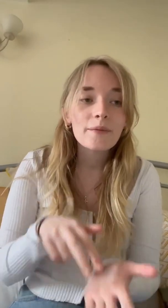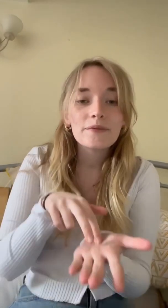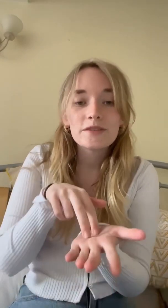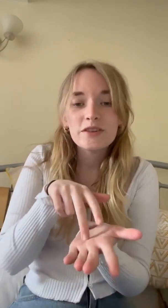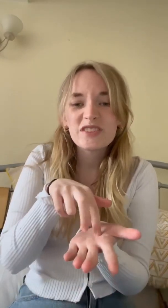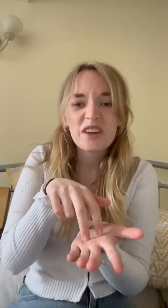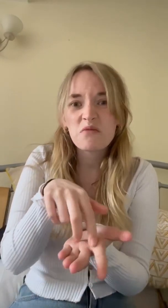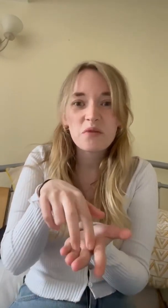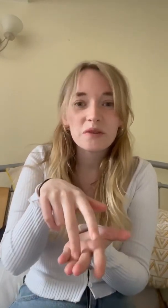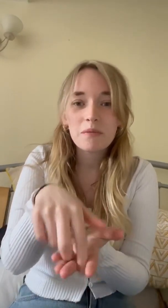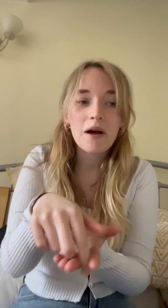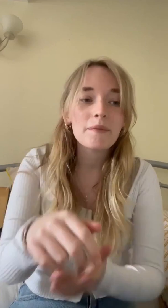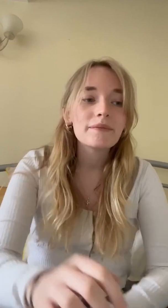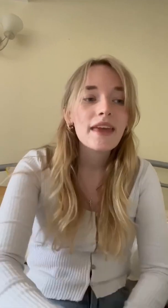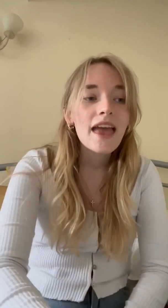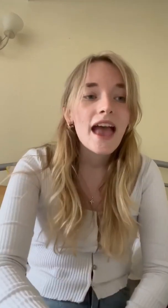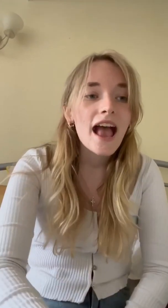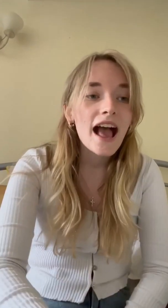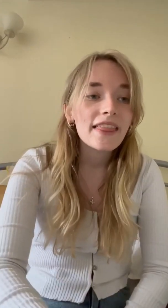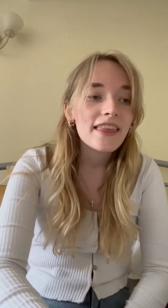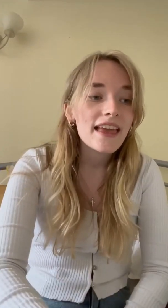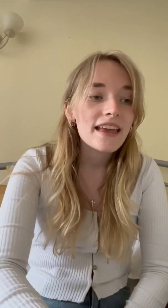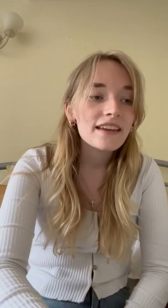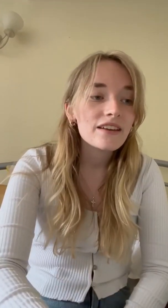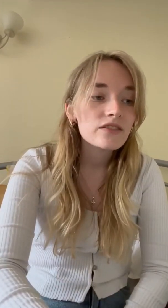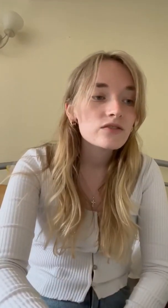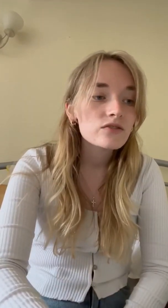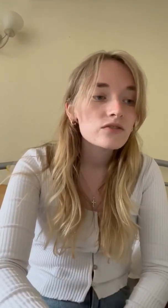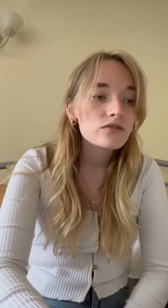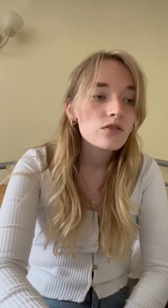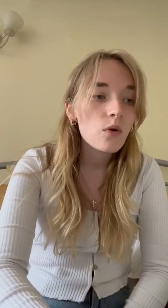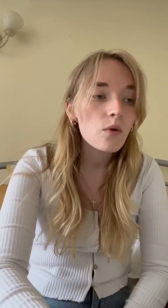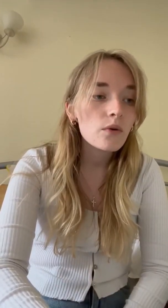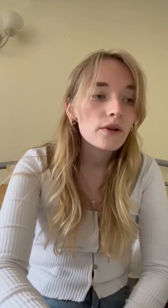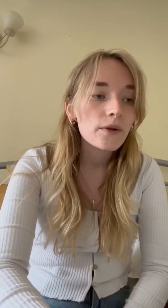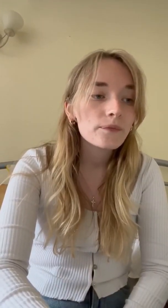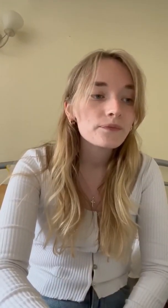so you just kind of walk on your palm, and then talk,